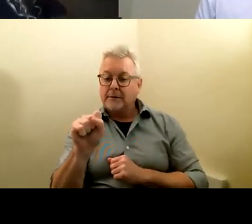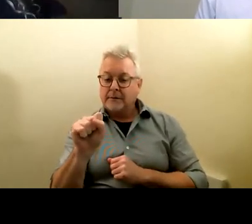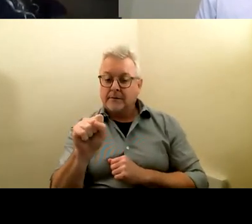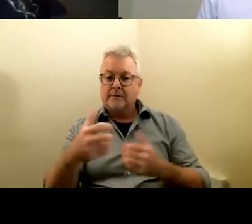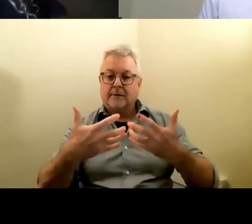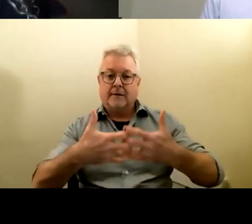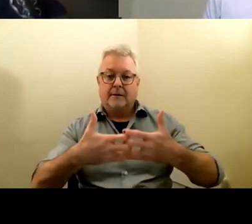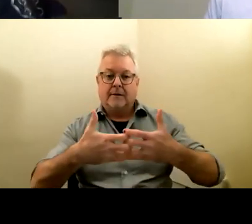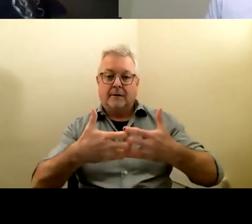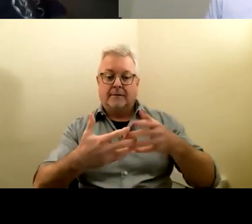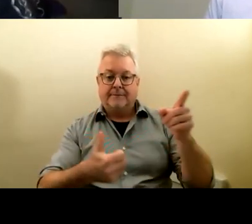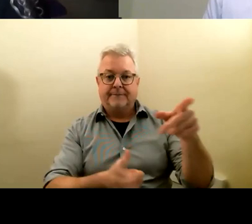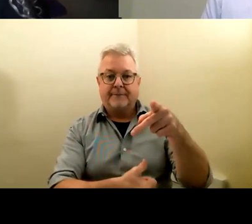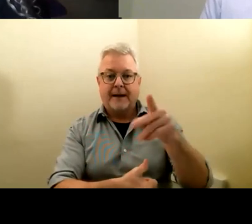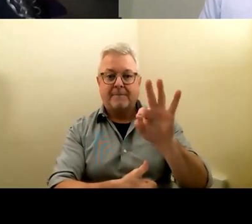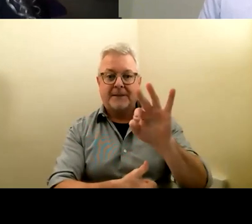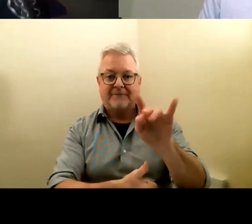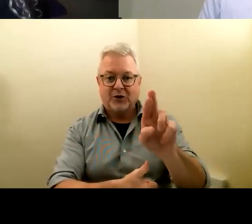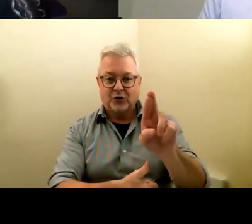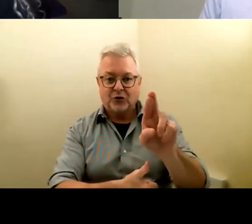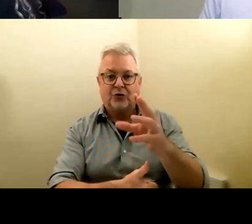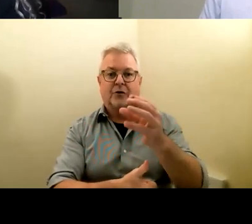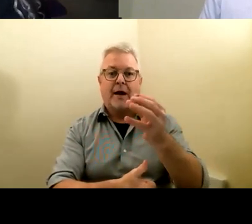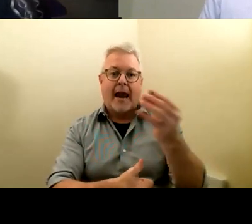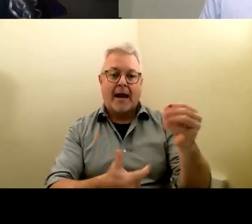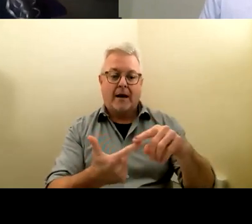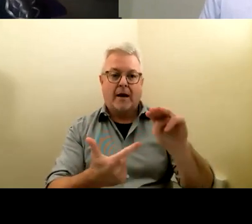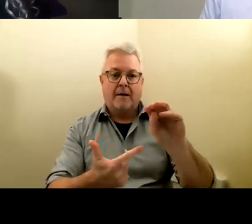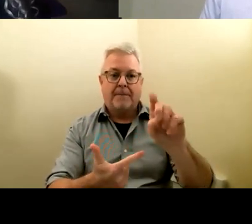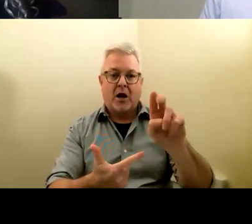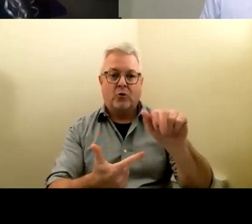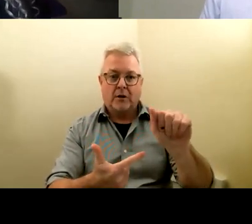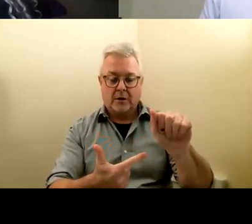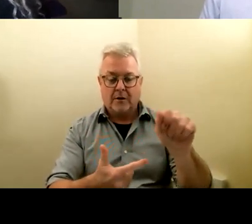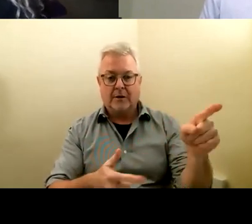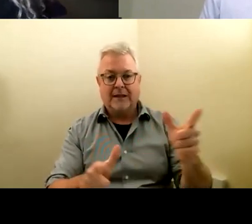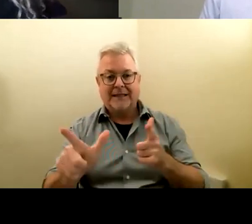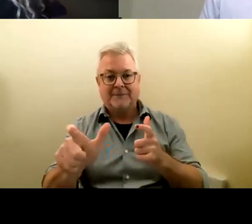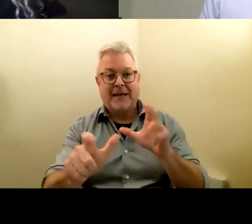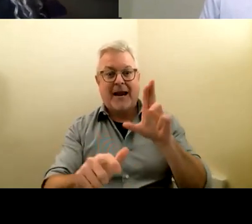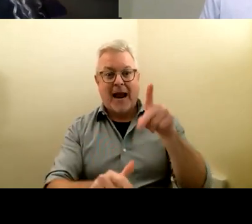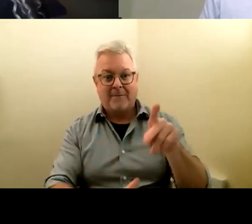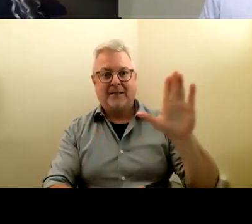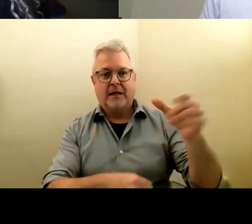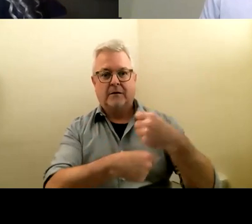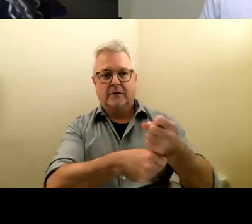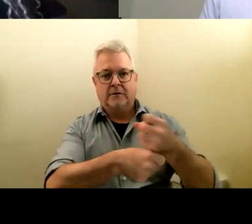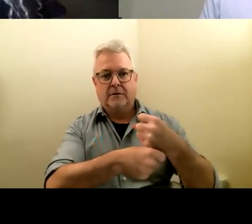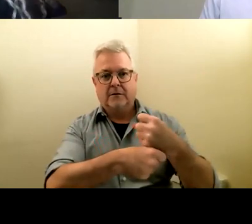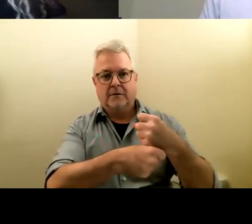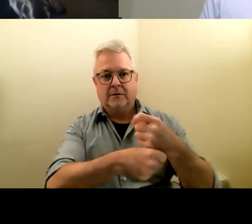possibly, unless the manufacturers for Pfizer and Moderna